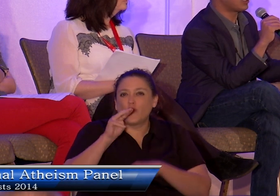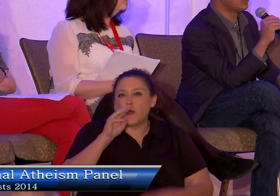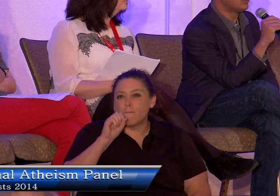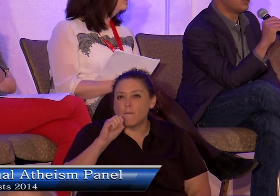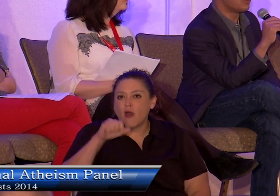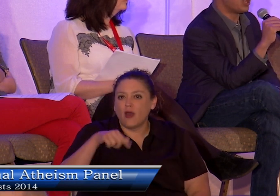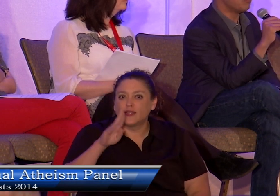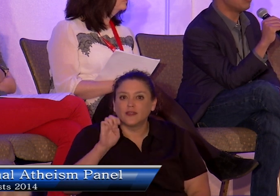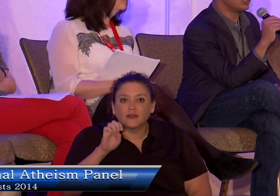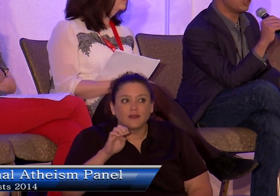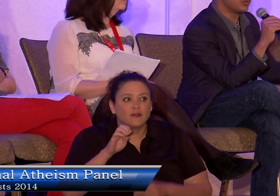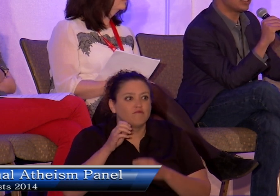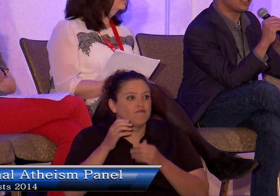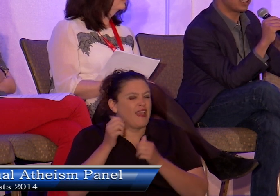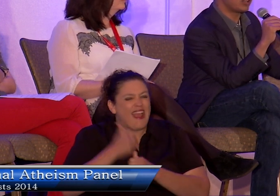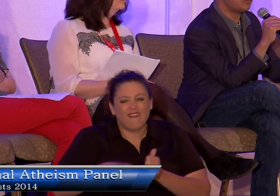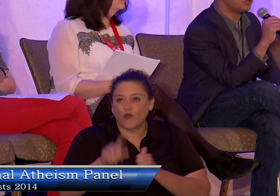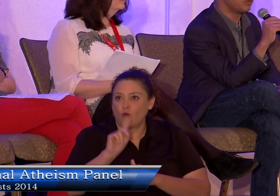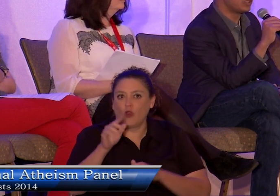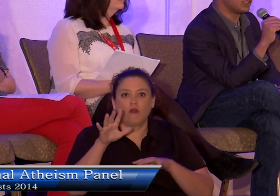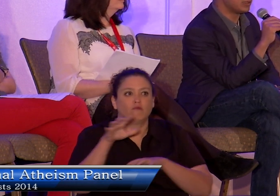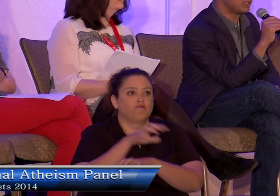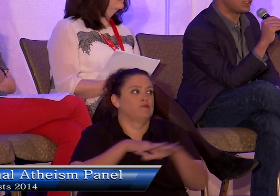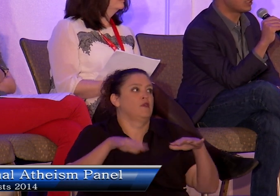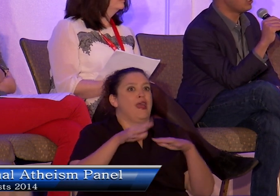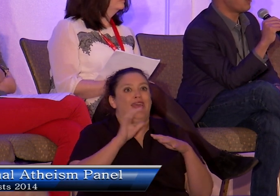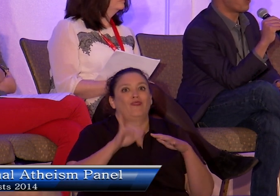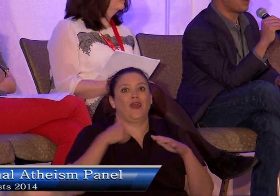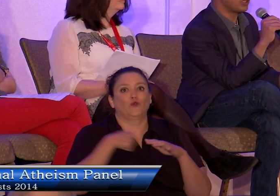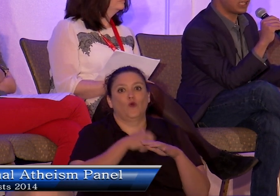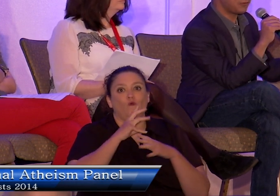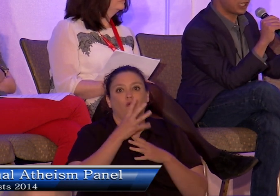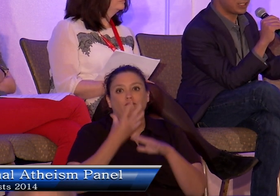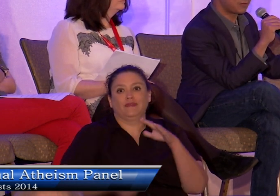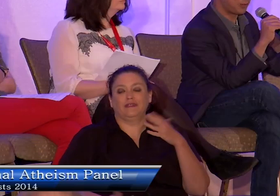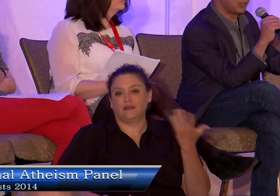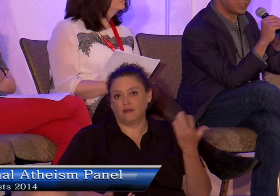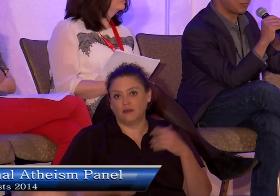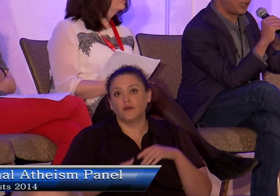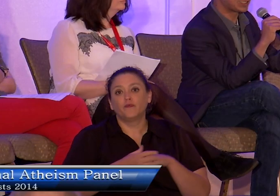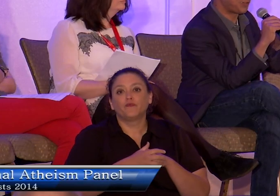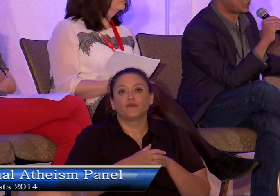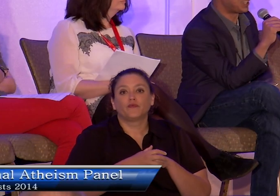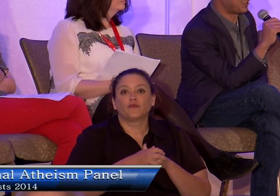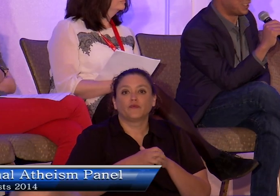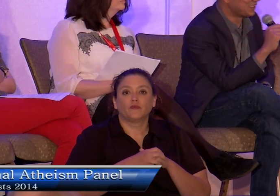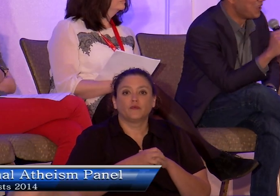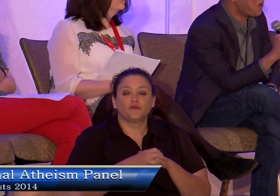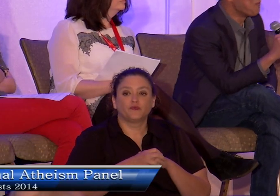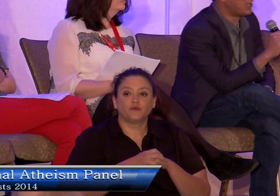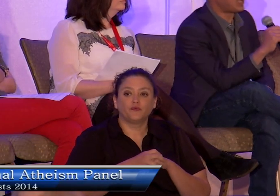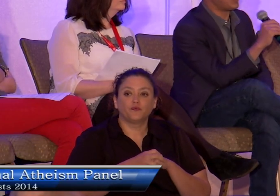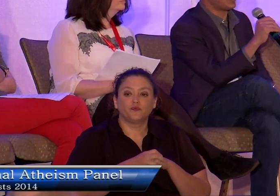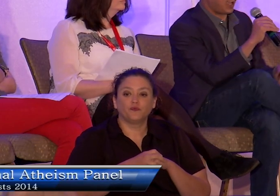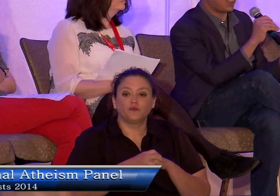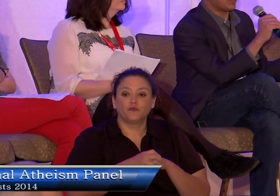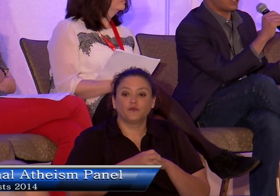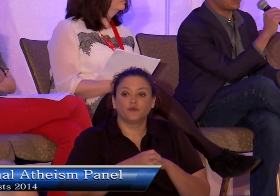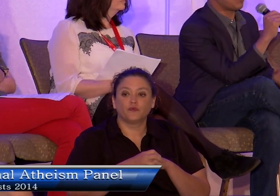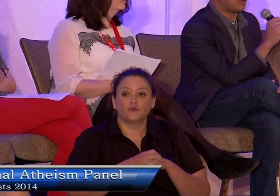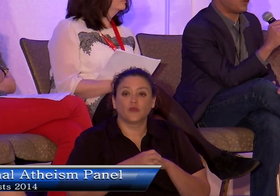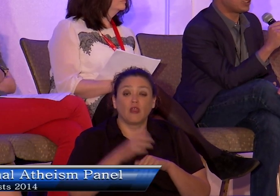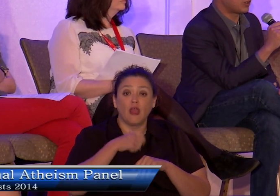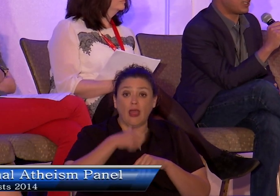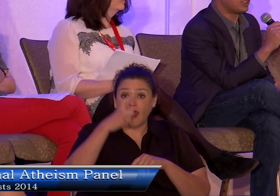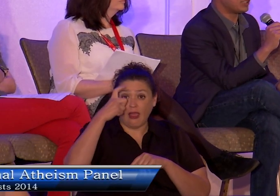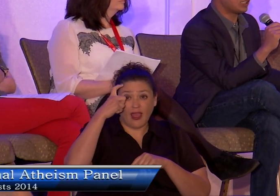I think the humanist and secular movement is missing. Well, I'm not advocating for building mosques for secularists, but I think I